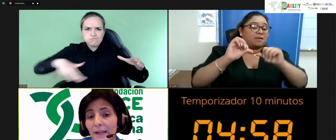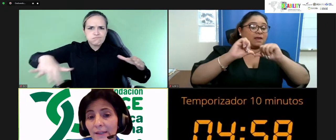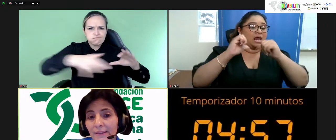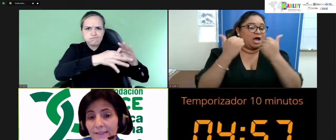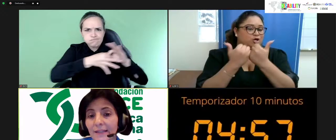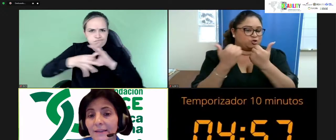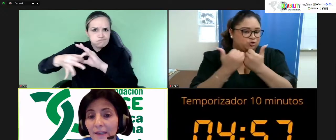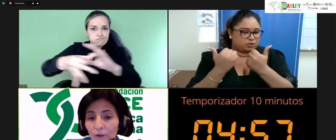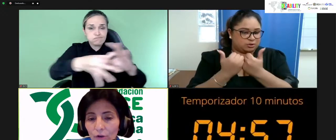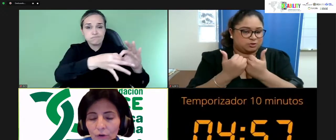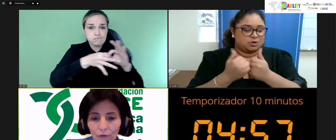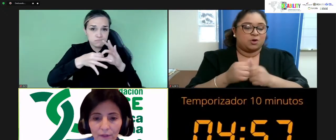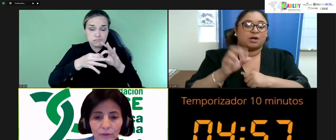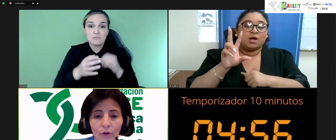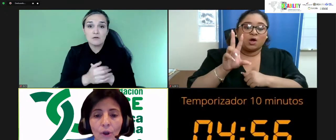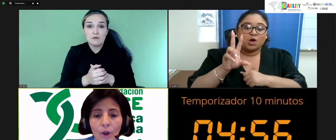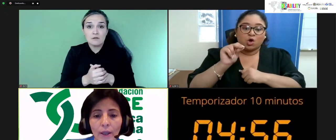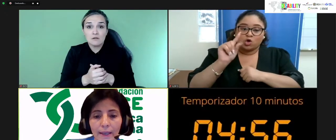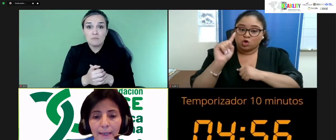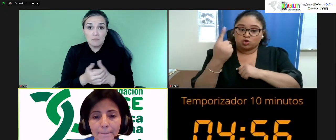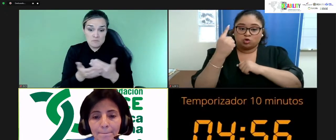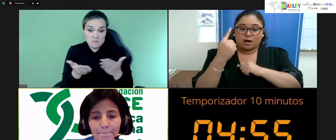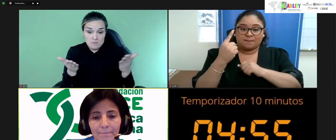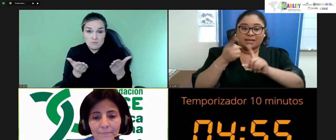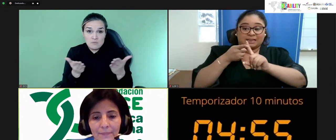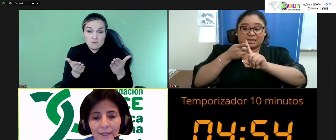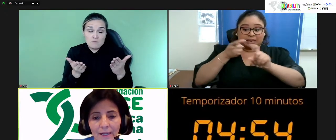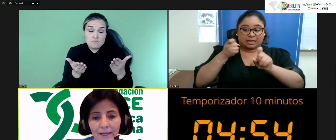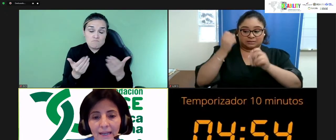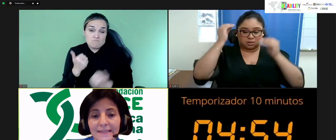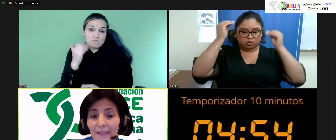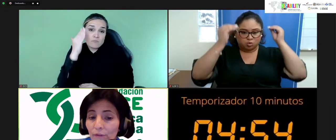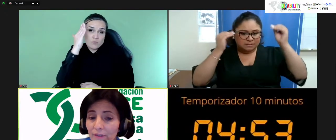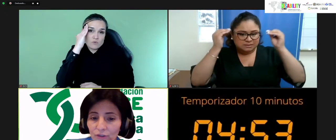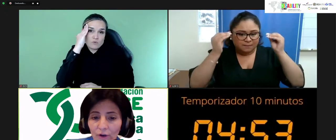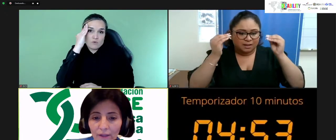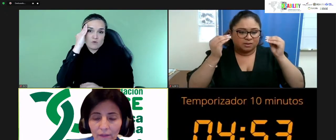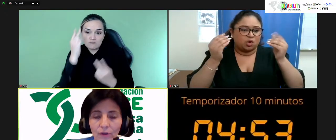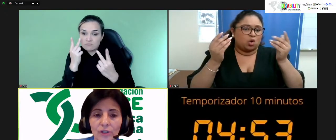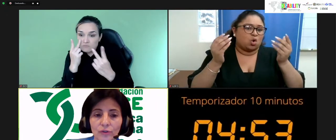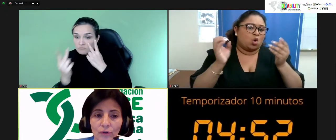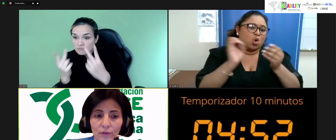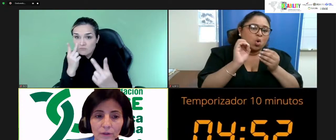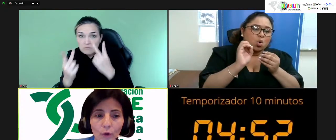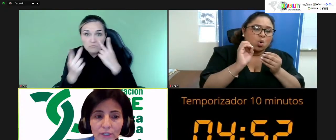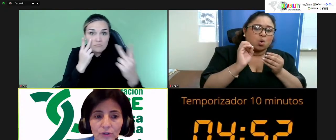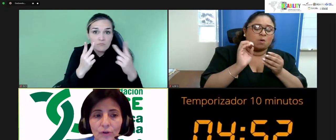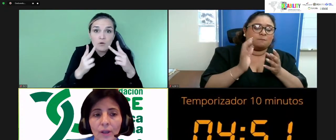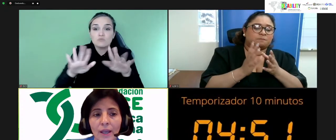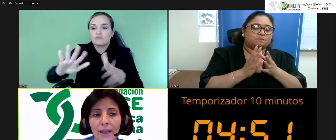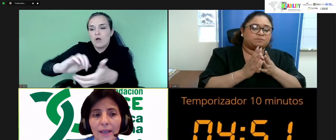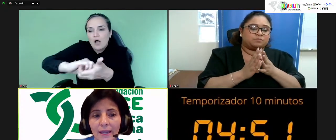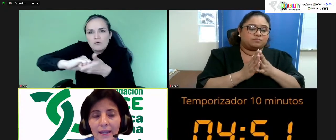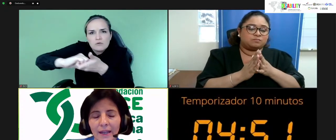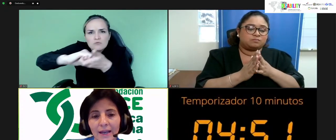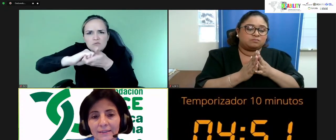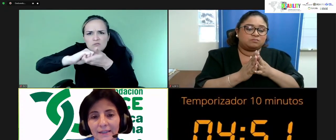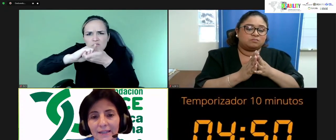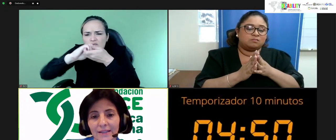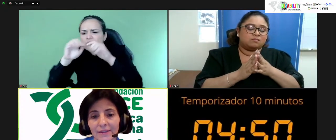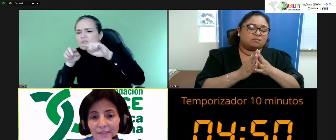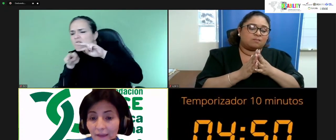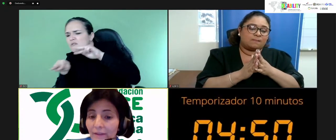the foundations of the work that we do from within getting to know the state of the